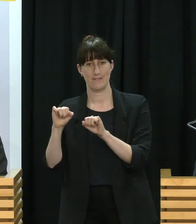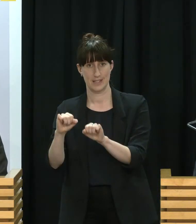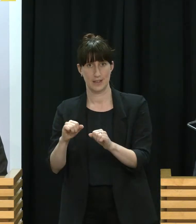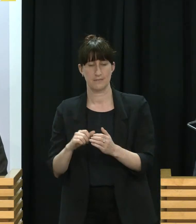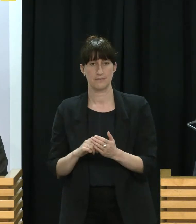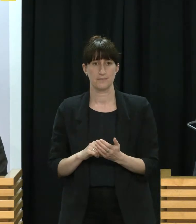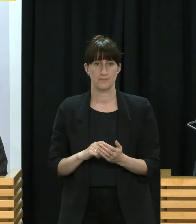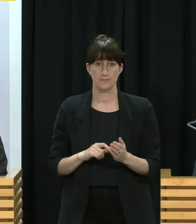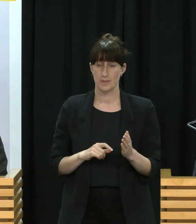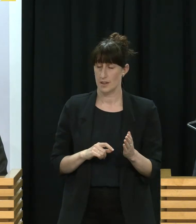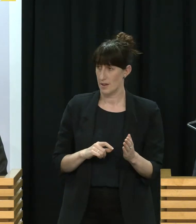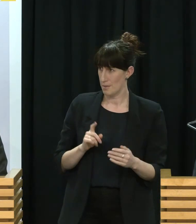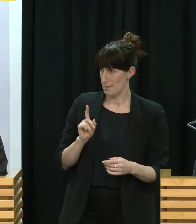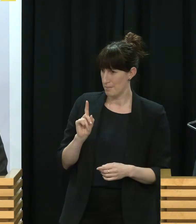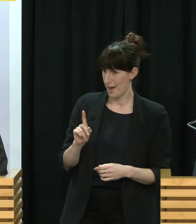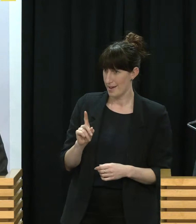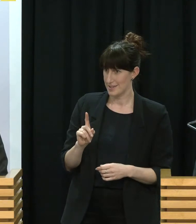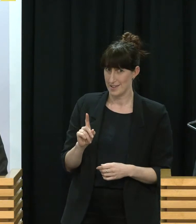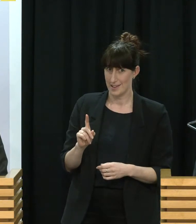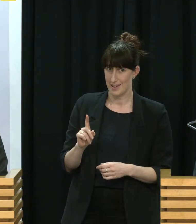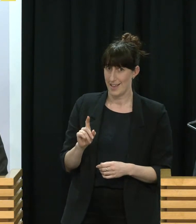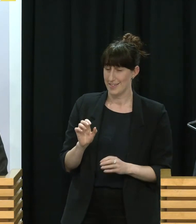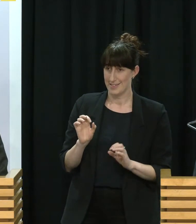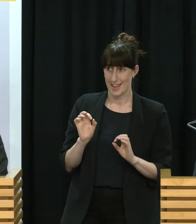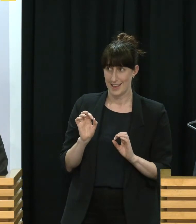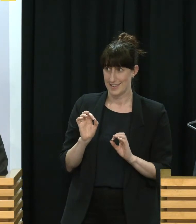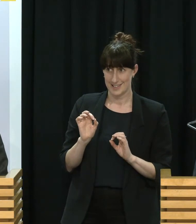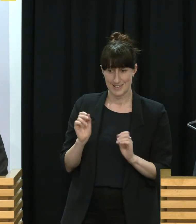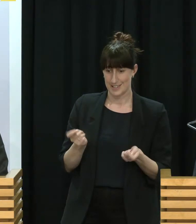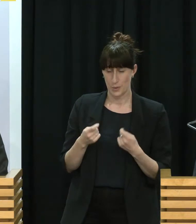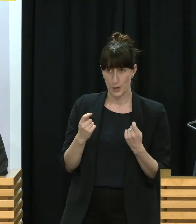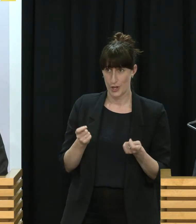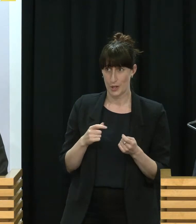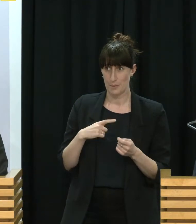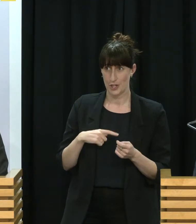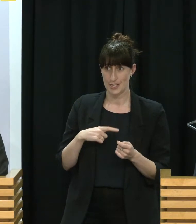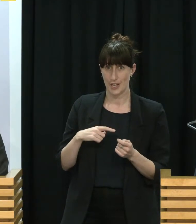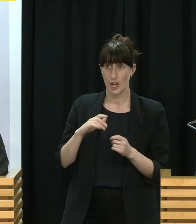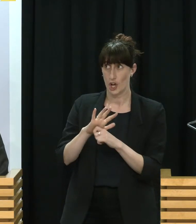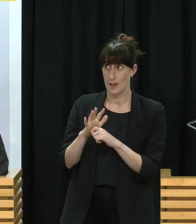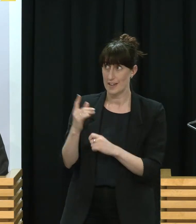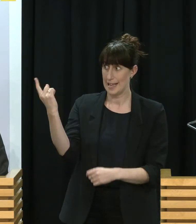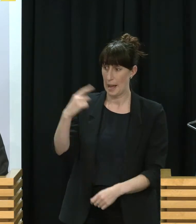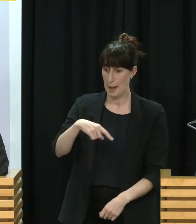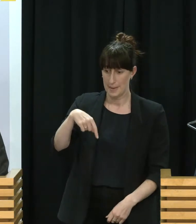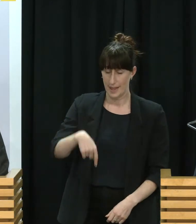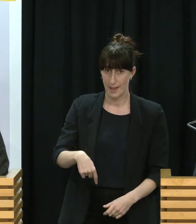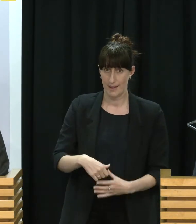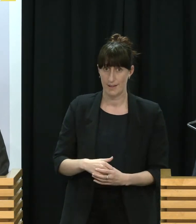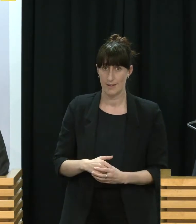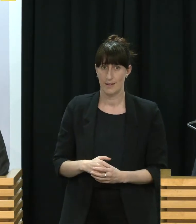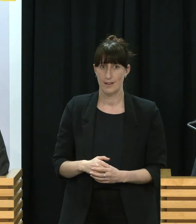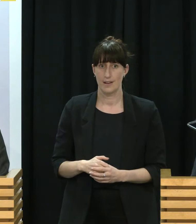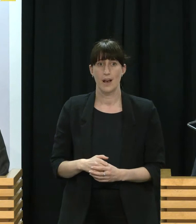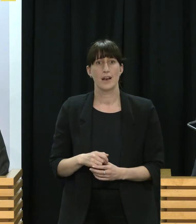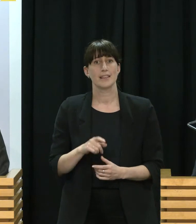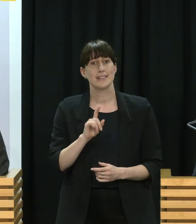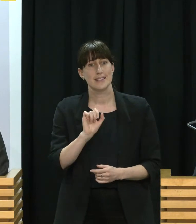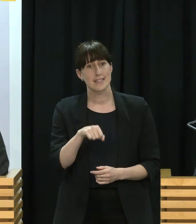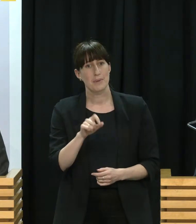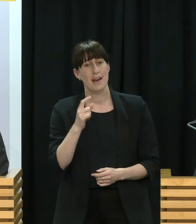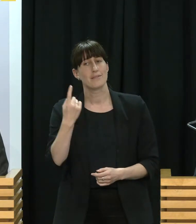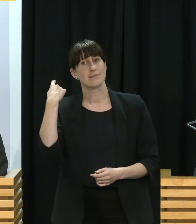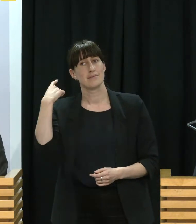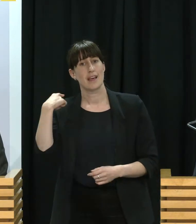just learned that doesn't work. A COVID case came here. Yes, but at that point there were 4 cases in New South Wales. So, and